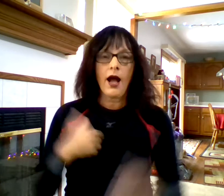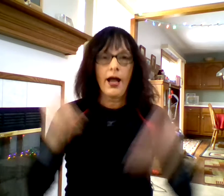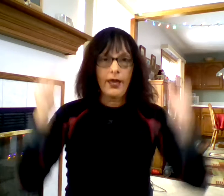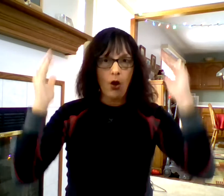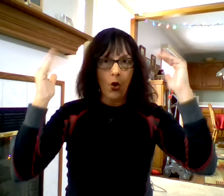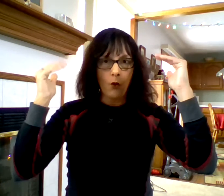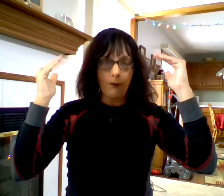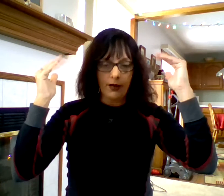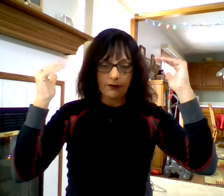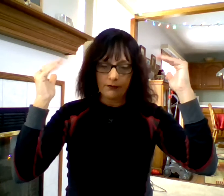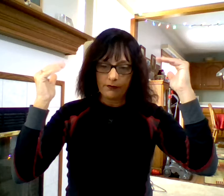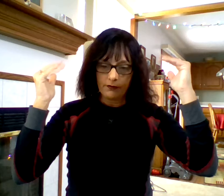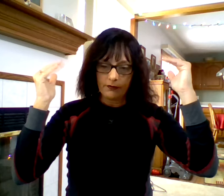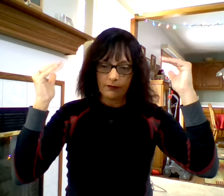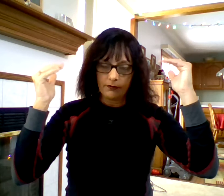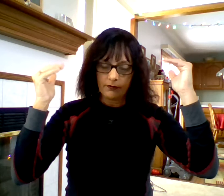I hope